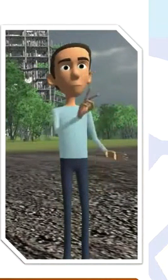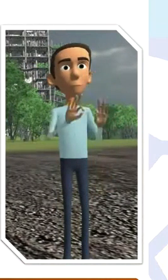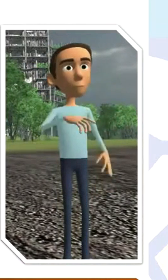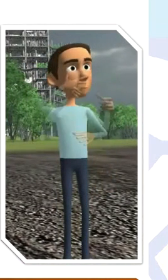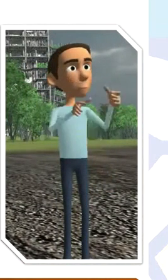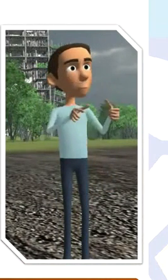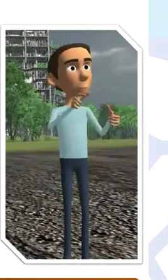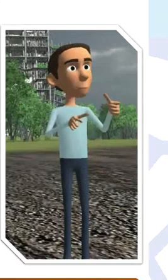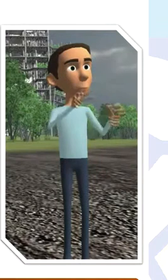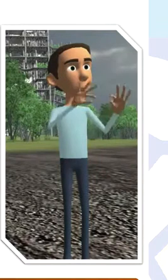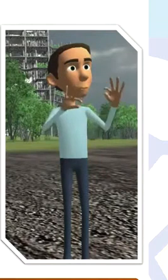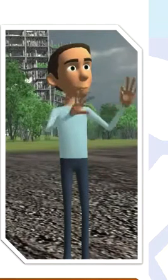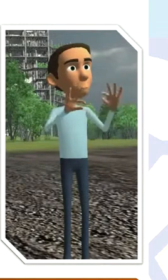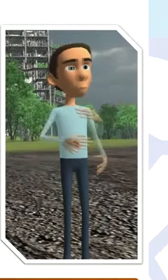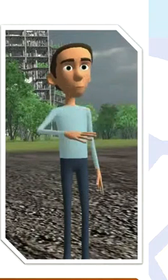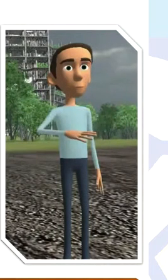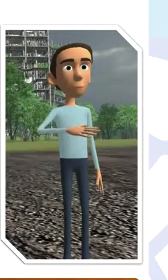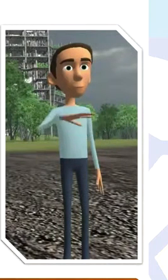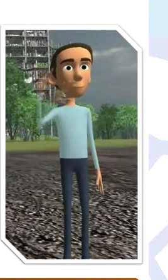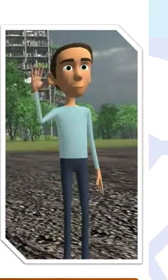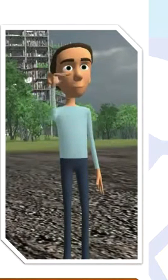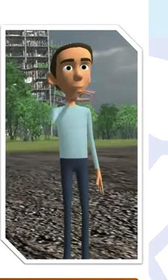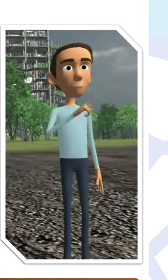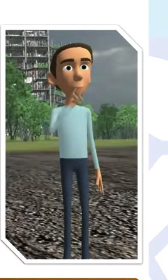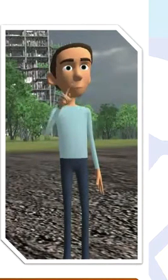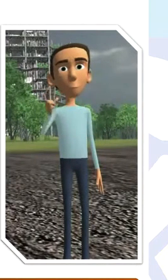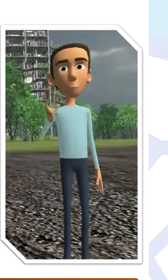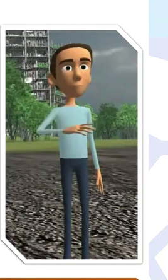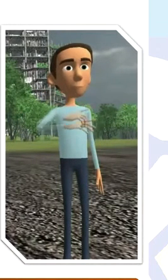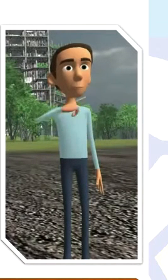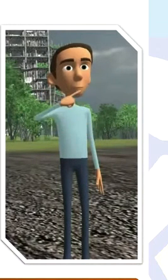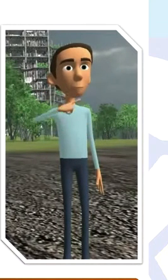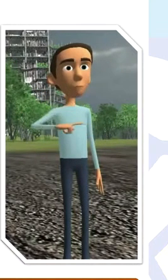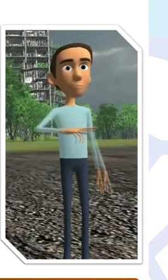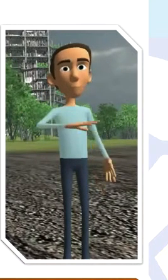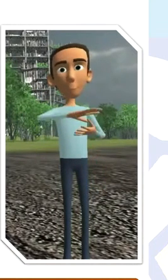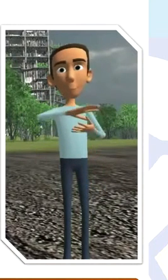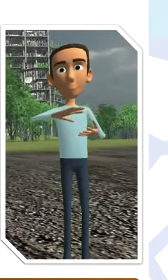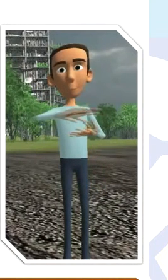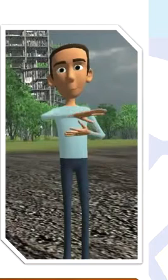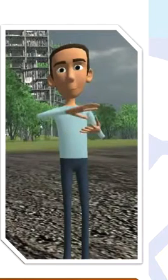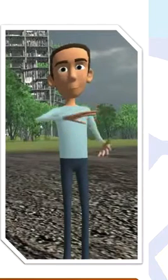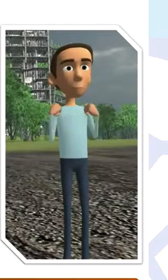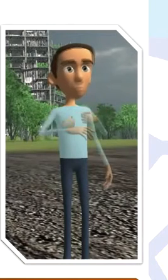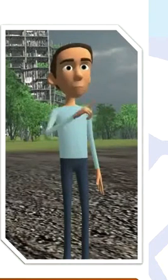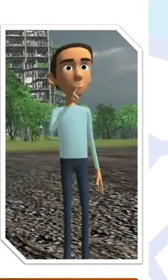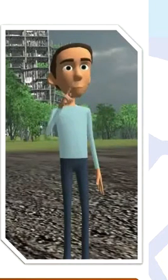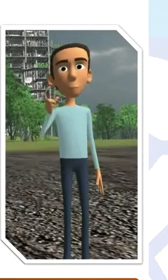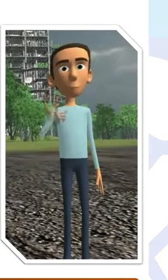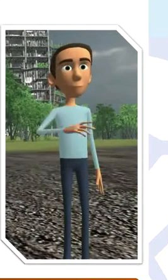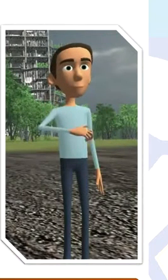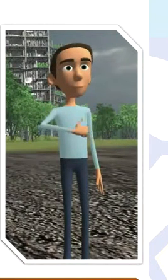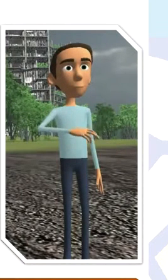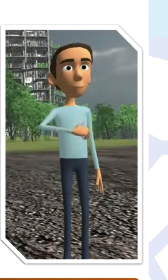Here's an example of one of the gestures, the three gestures, I'm sorry. And I'll try to explain briefly how it works. Like, bon